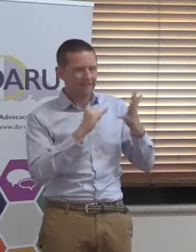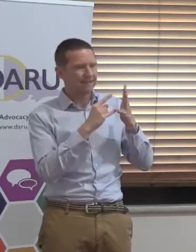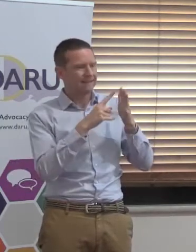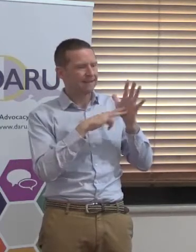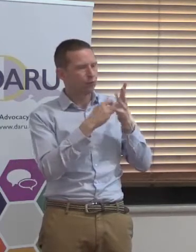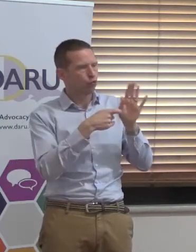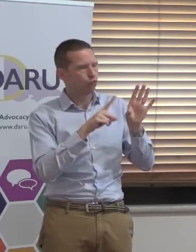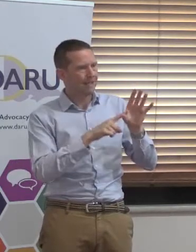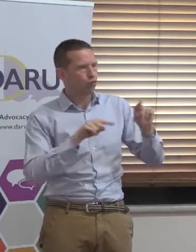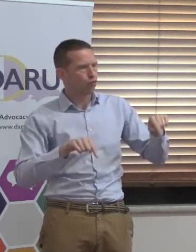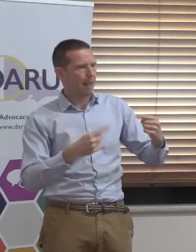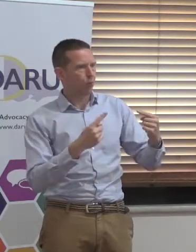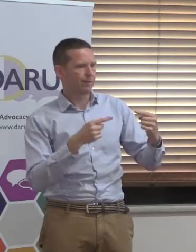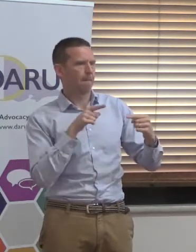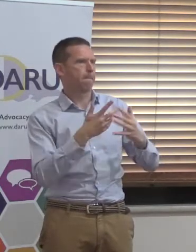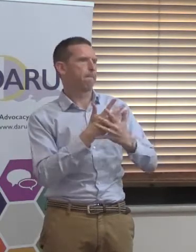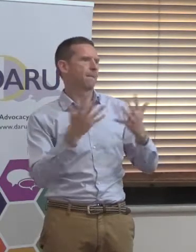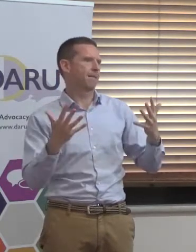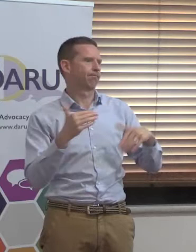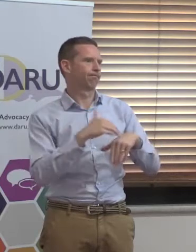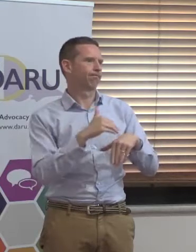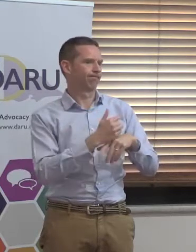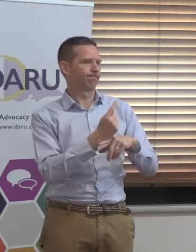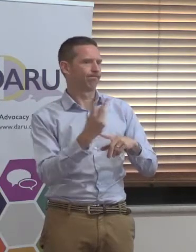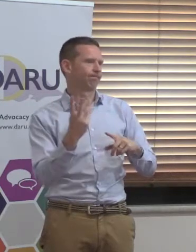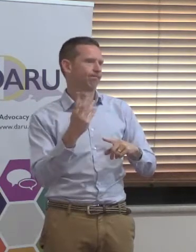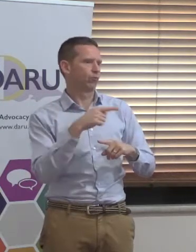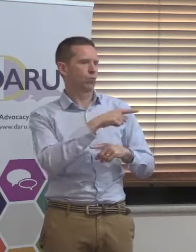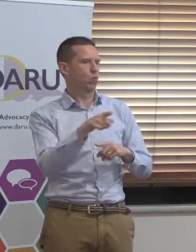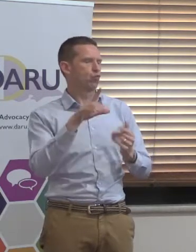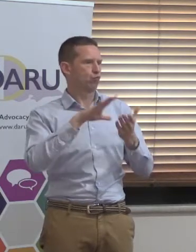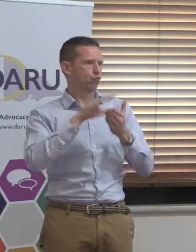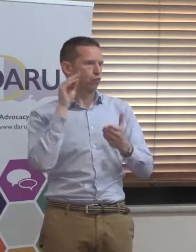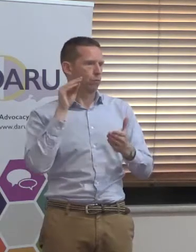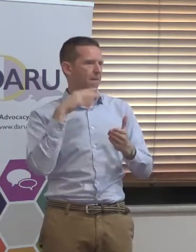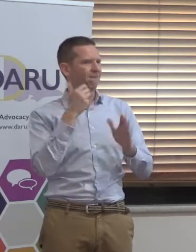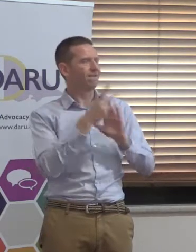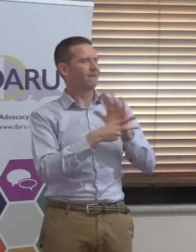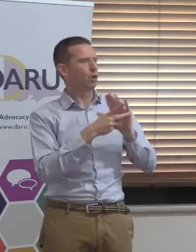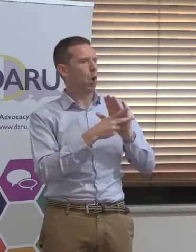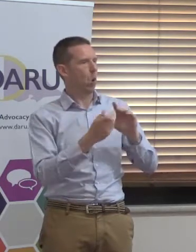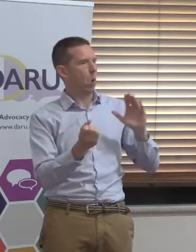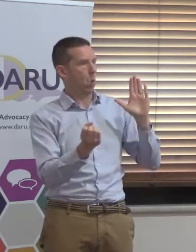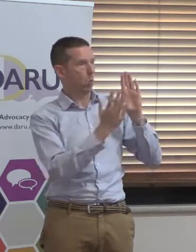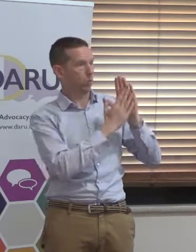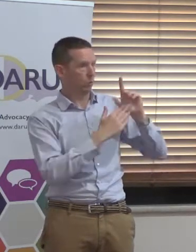challenges are a big issue for a number of those students. So we've got some videos on there that